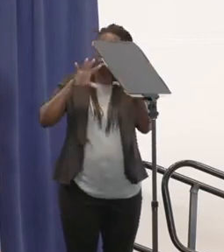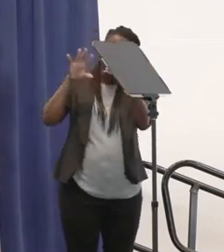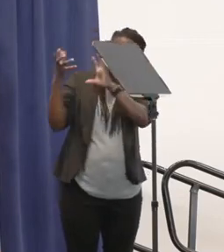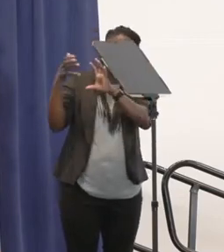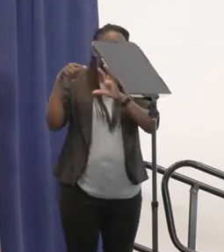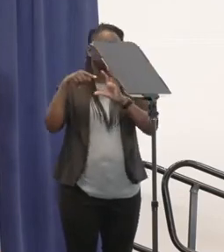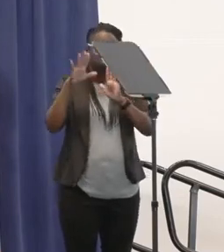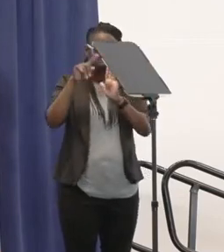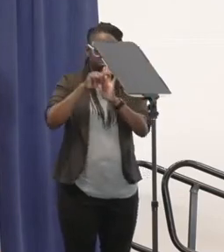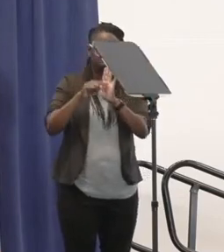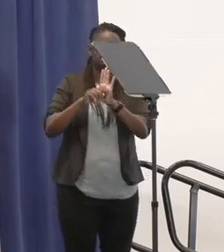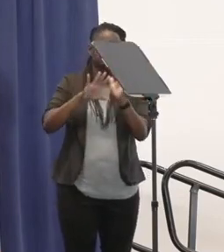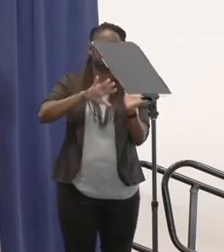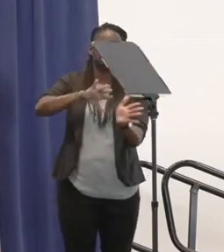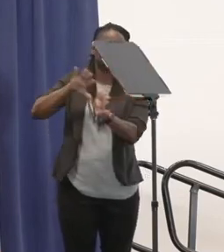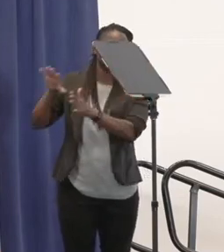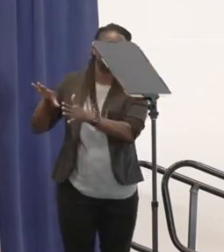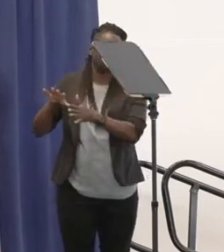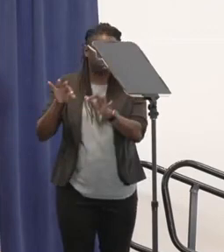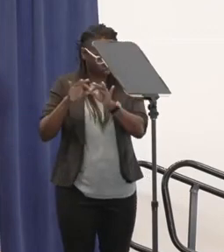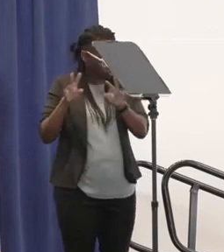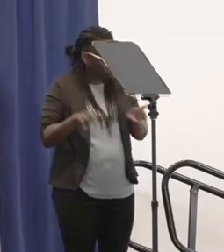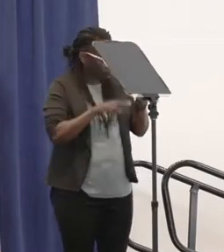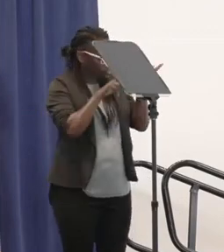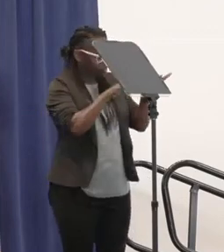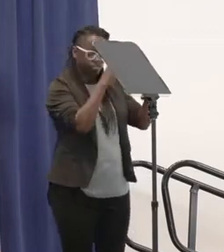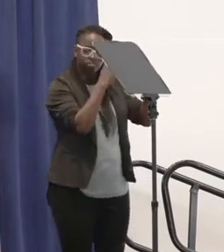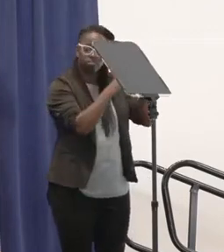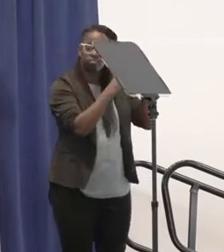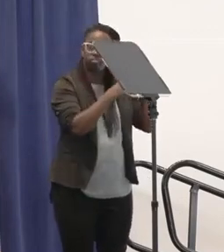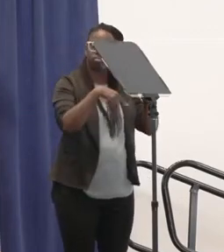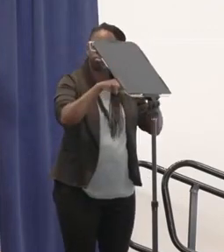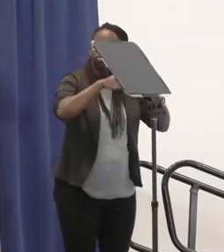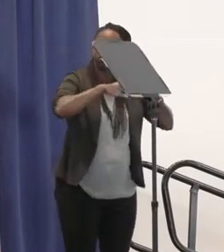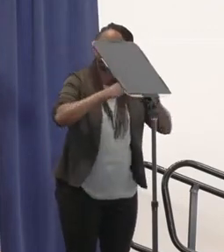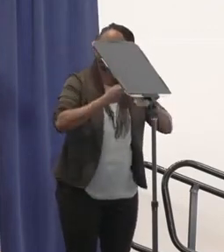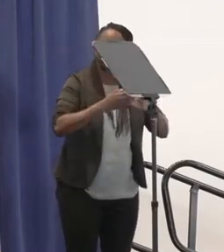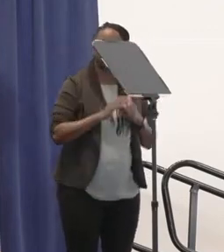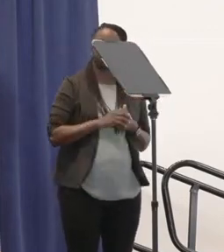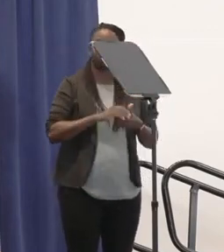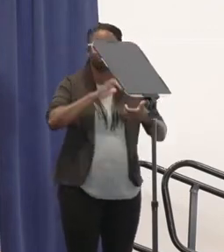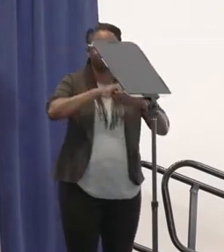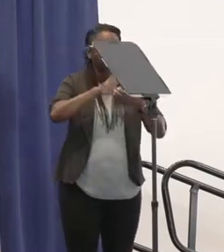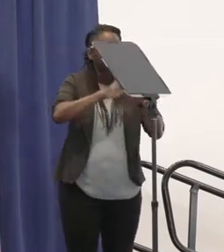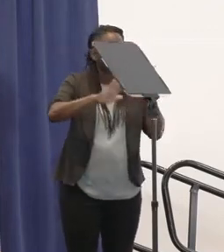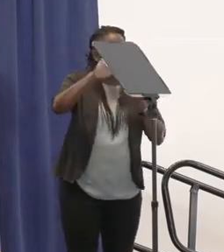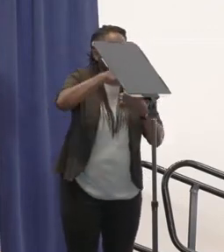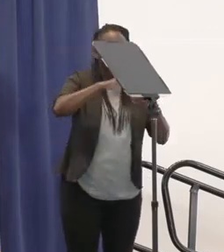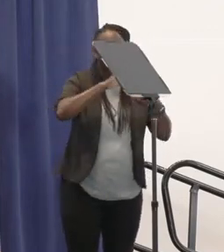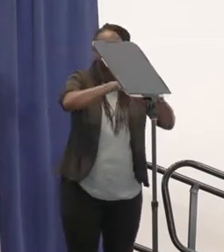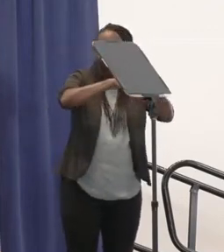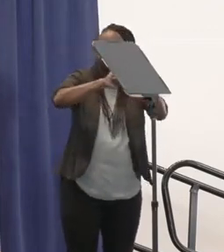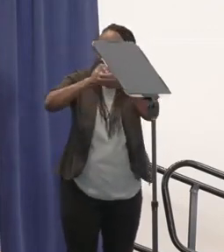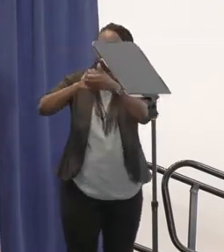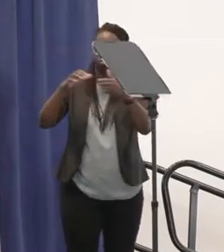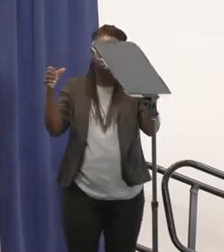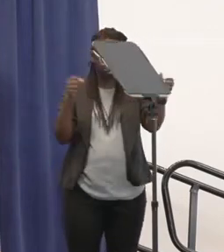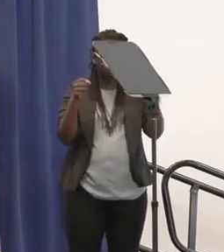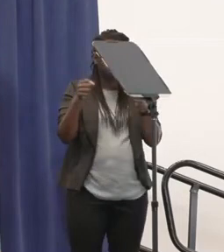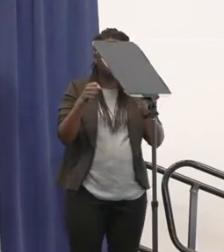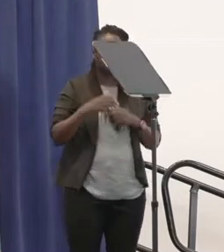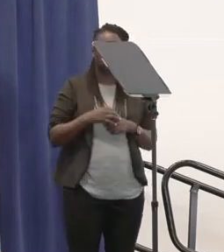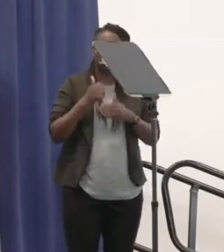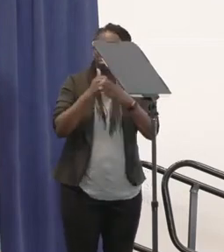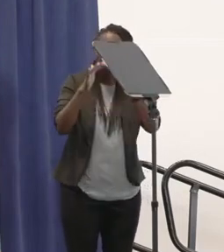staff doing community outreach, embracing college partnerships, welcoming and supporting diverse students on your